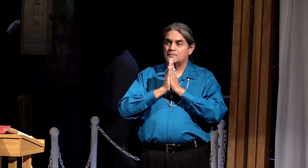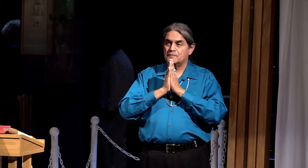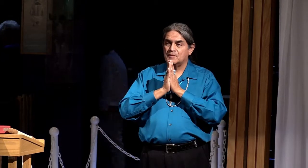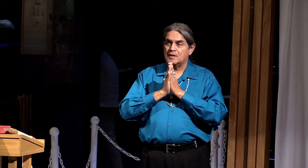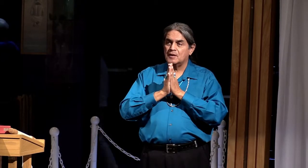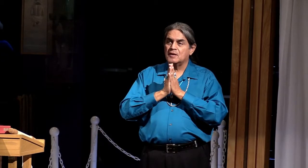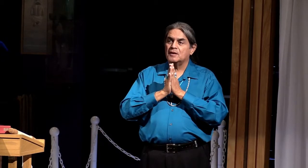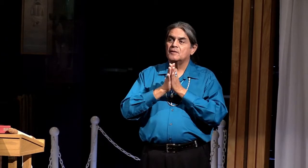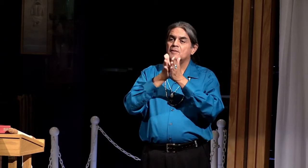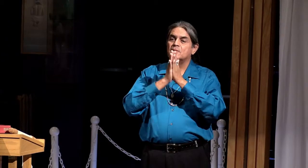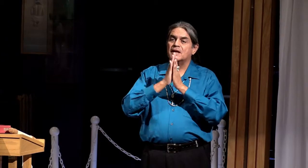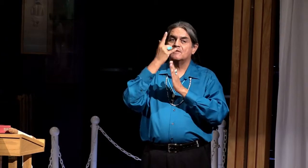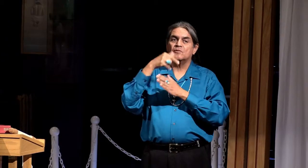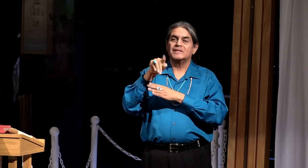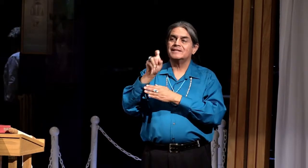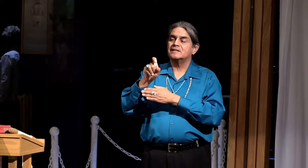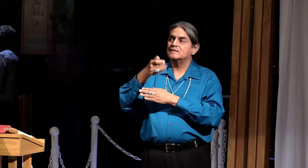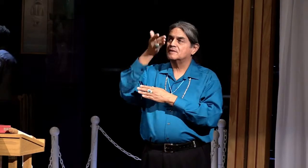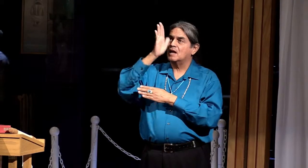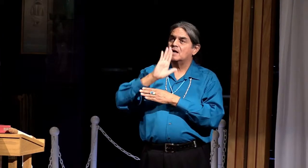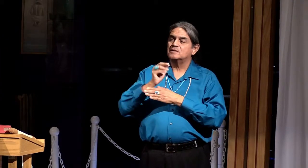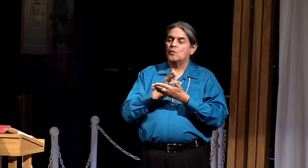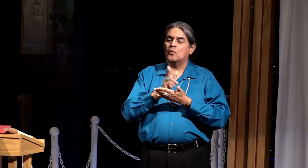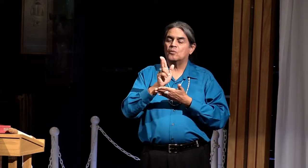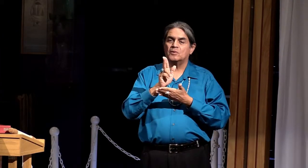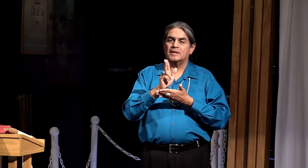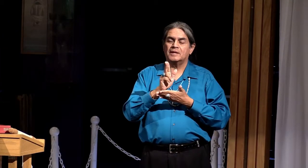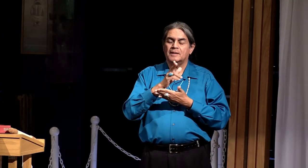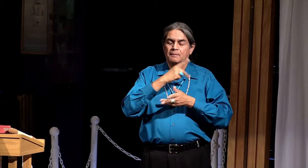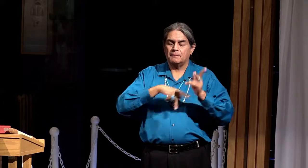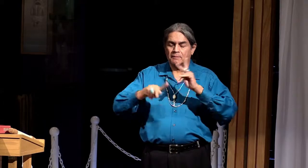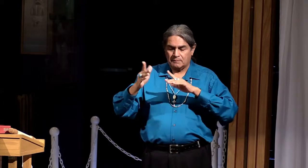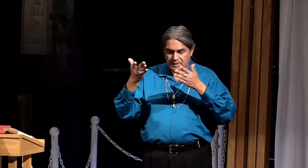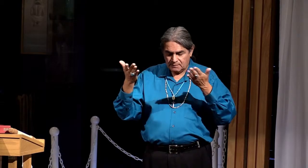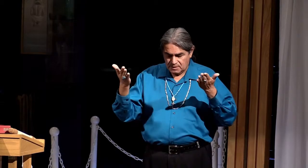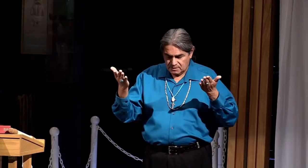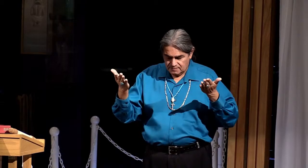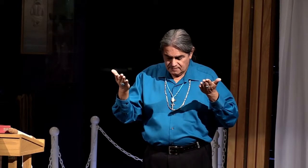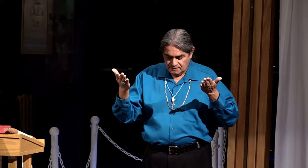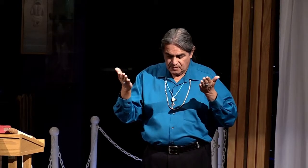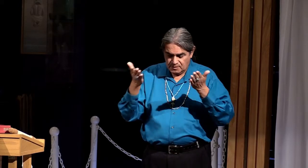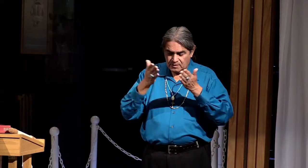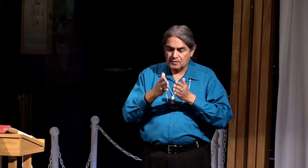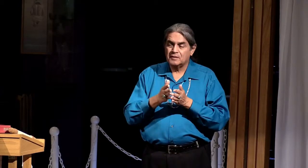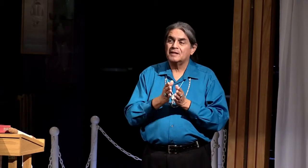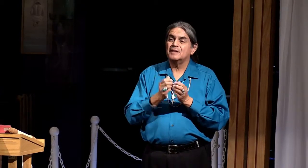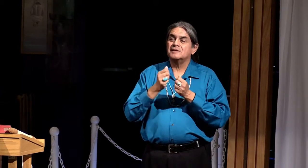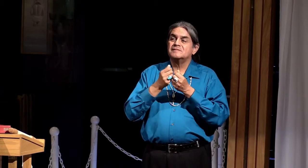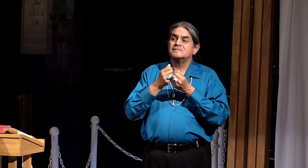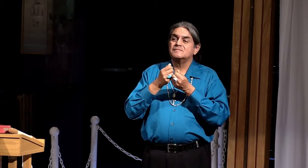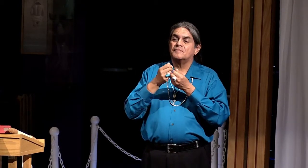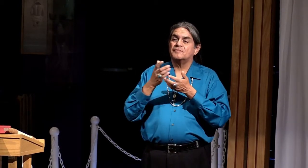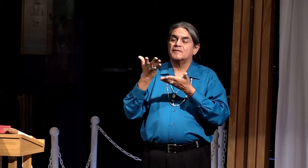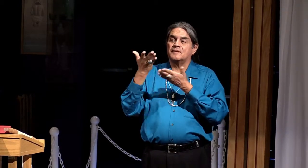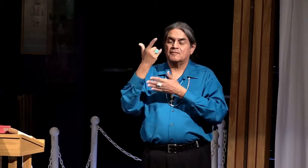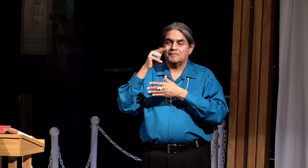We pray for the needs of God's holy people, for places where famine,